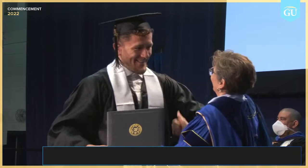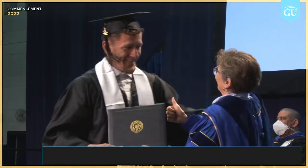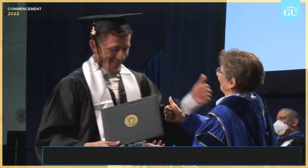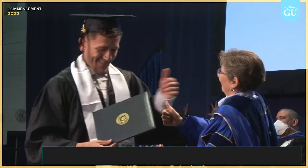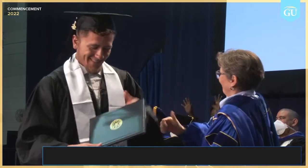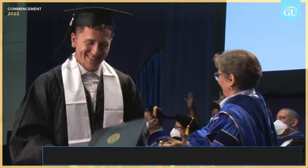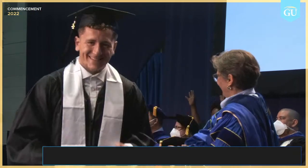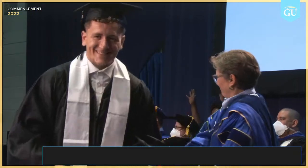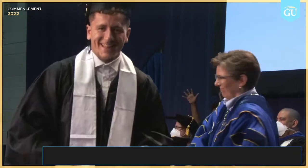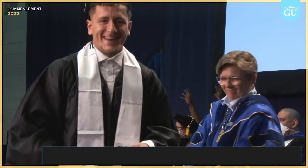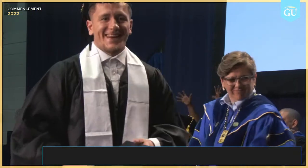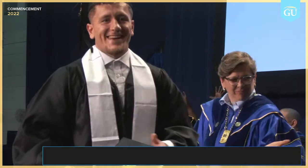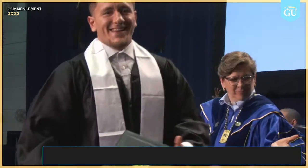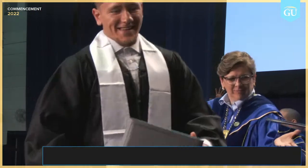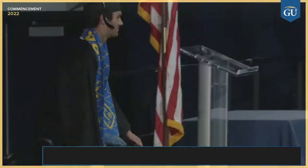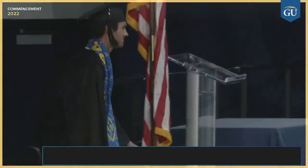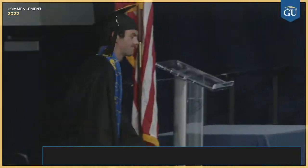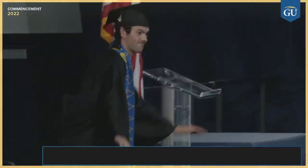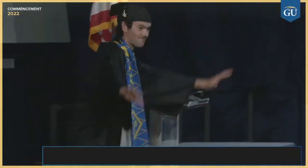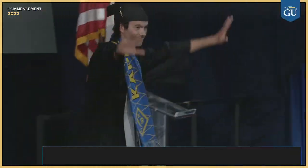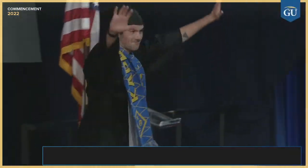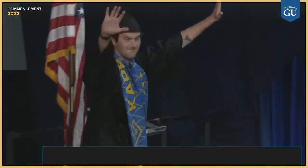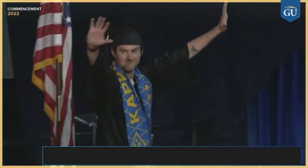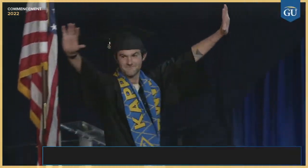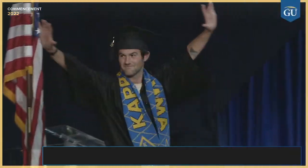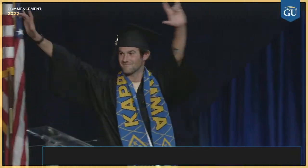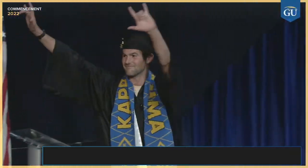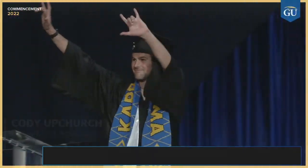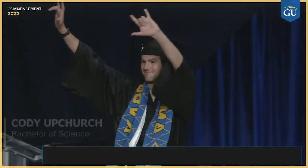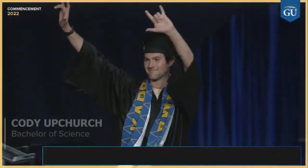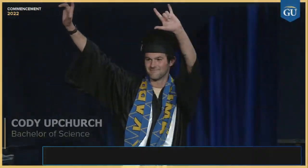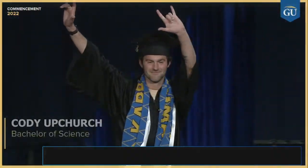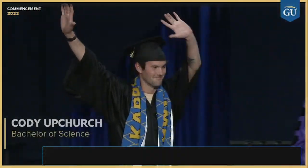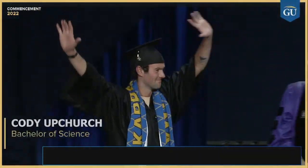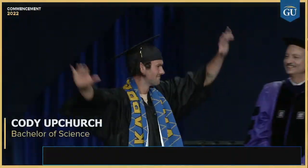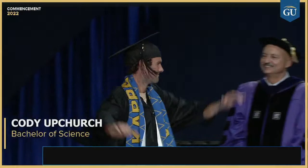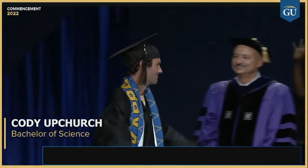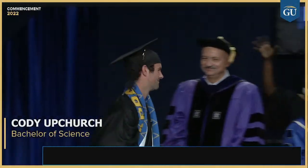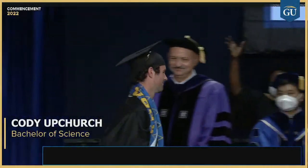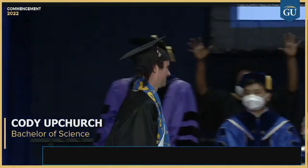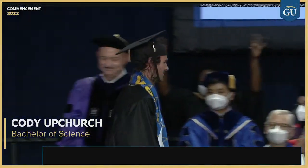Cody Upchurch, Bachelor of Science. Congratulations.